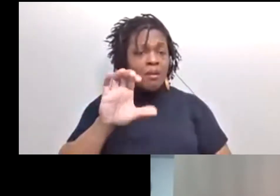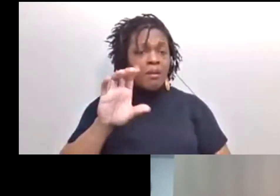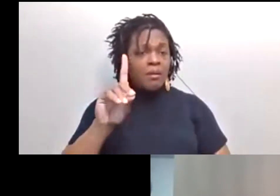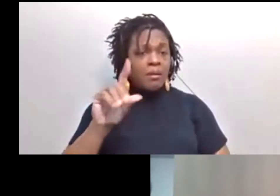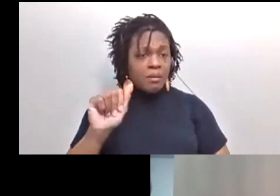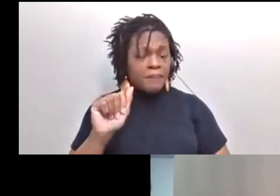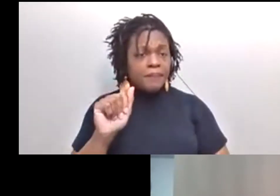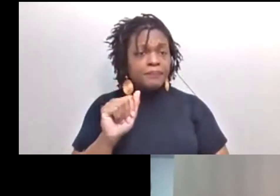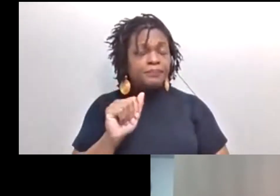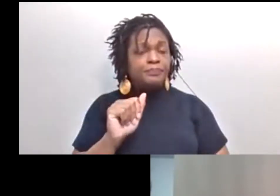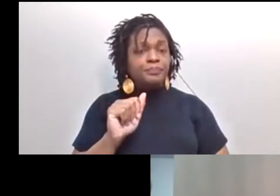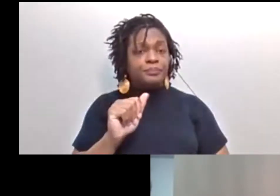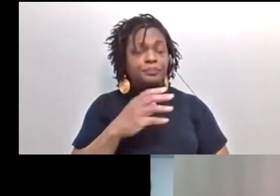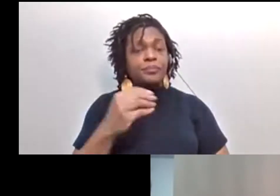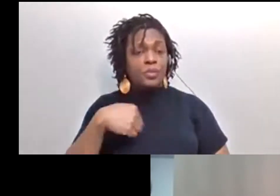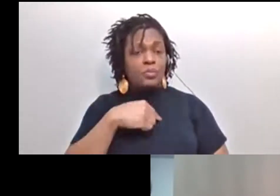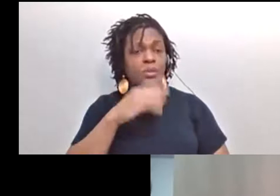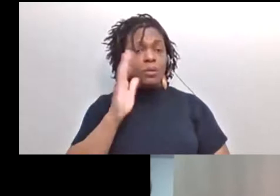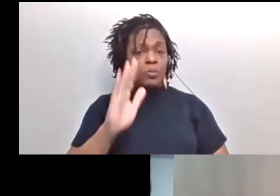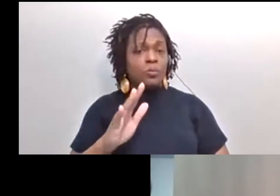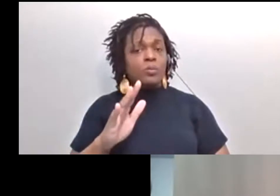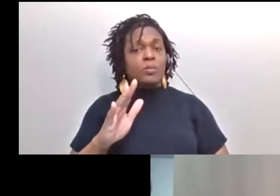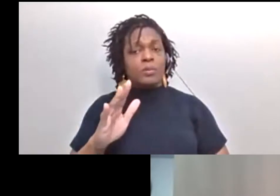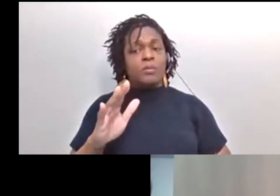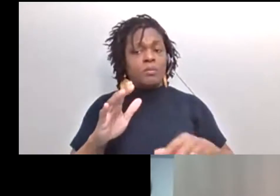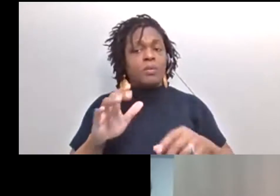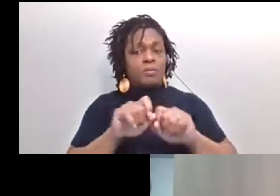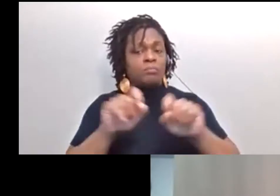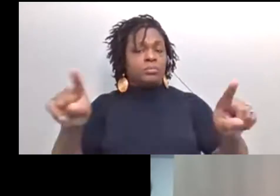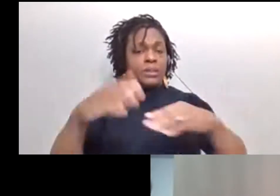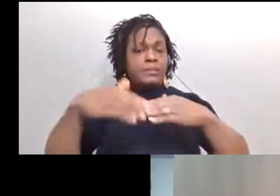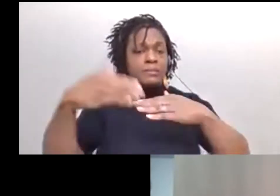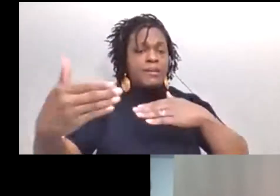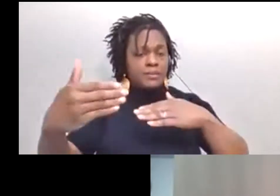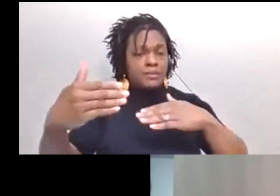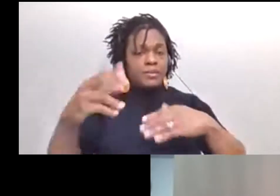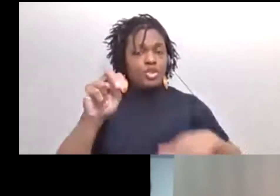And we will put this out in our next newsletter, and